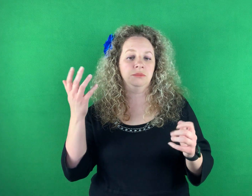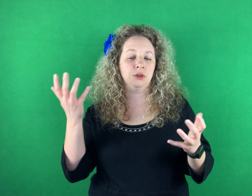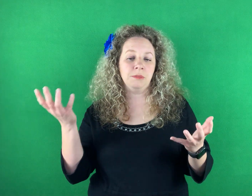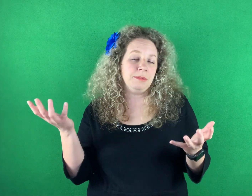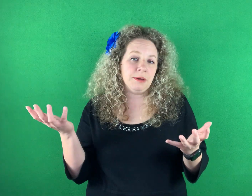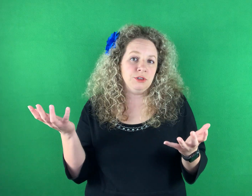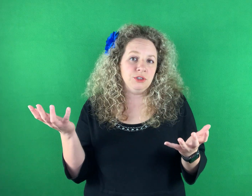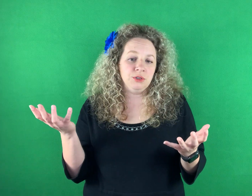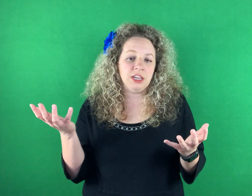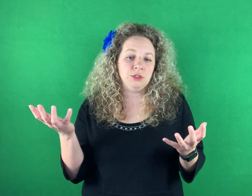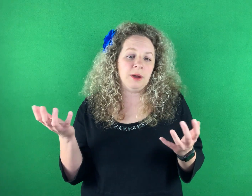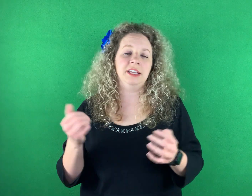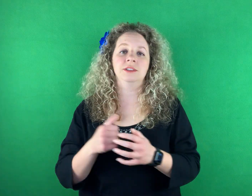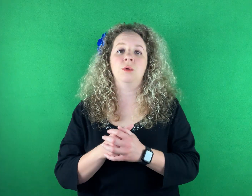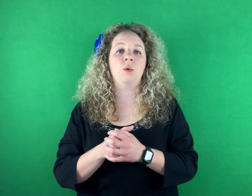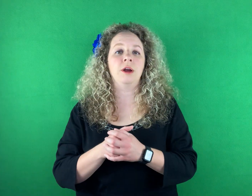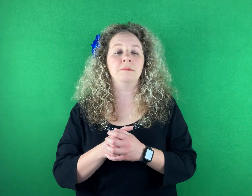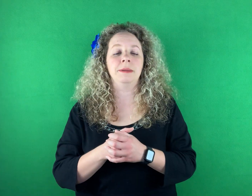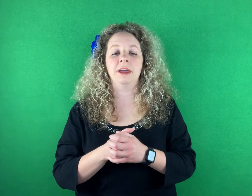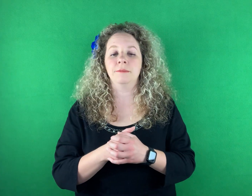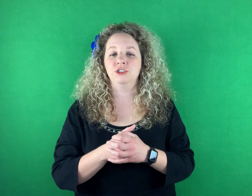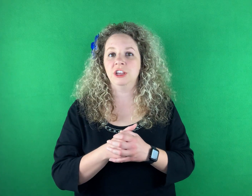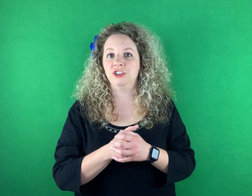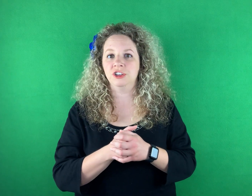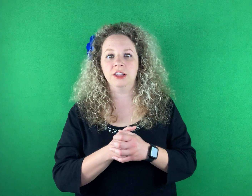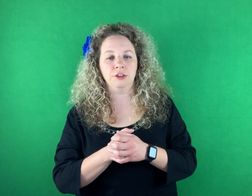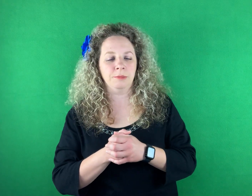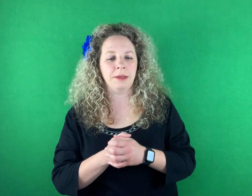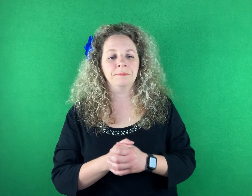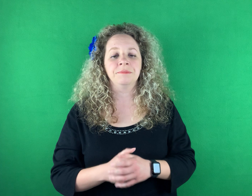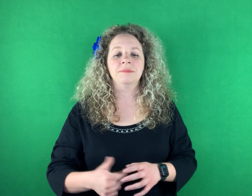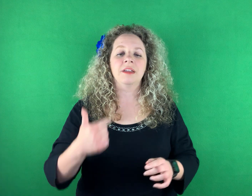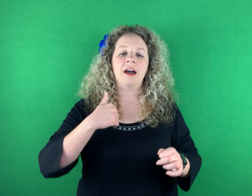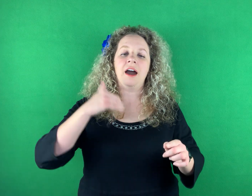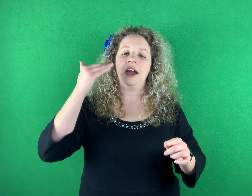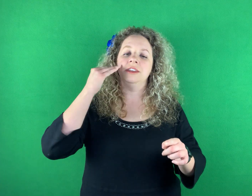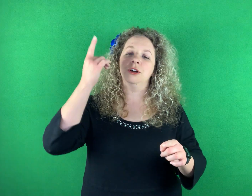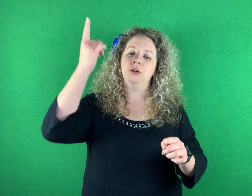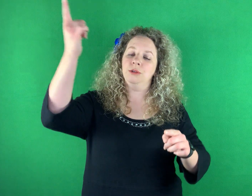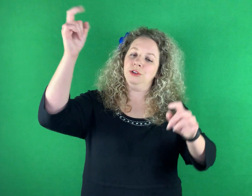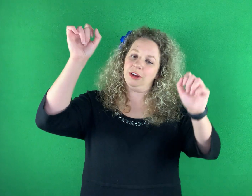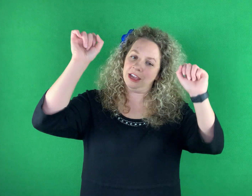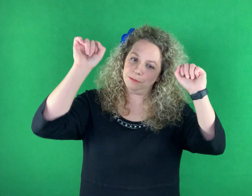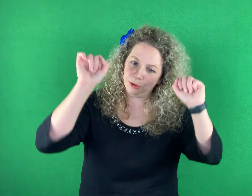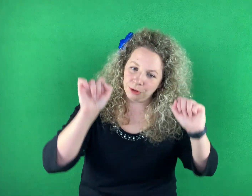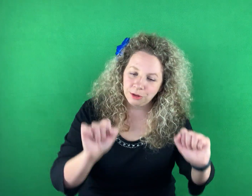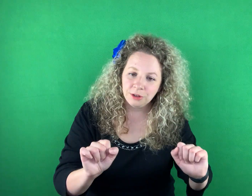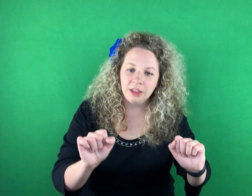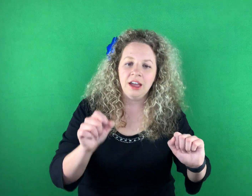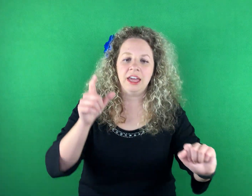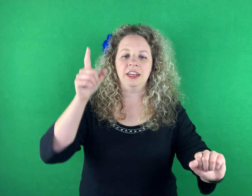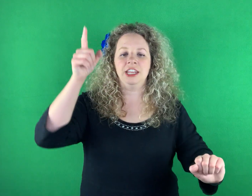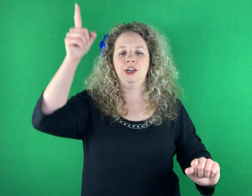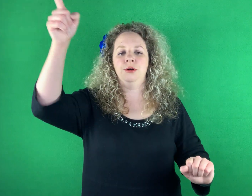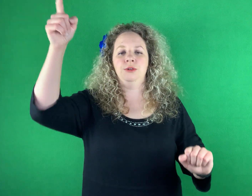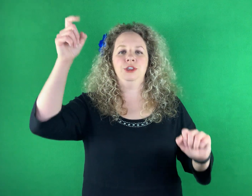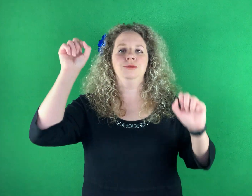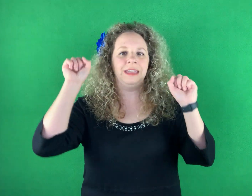So maybe I would just do that twice, or maybe I would change it a little bit. I know you're able and I know you